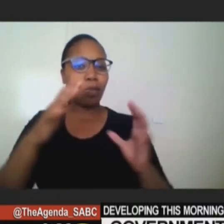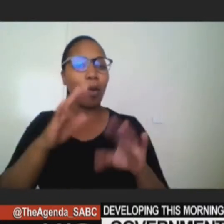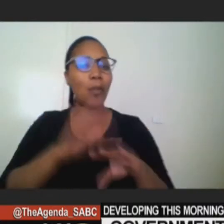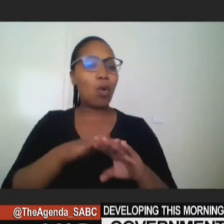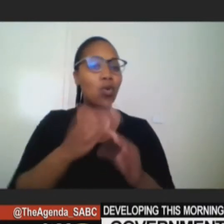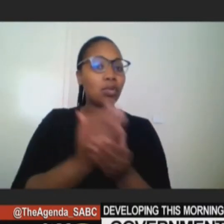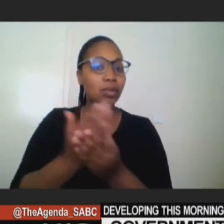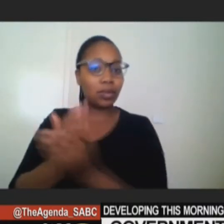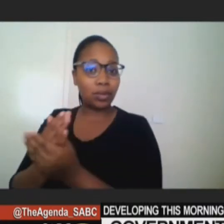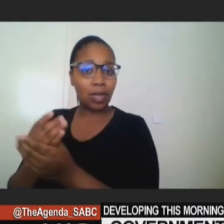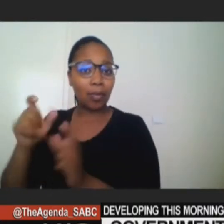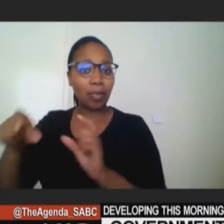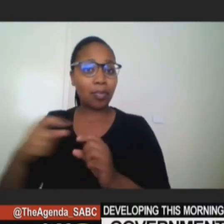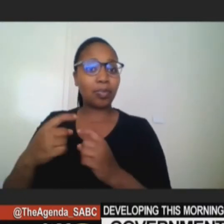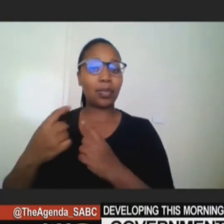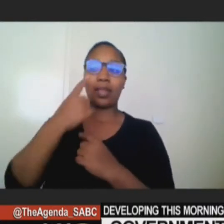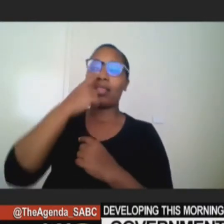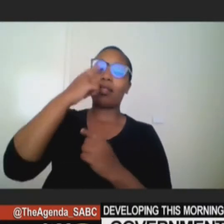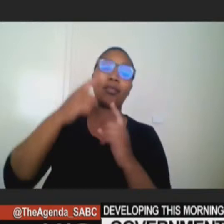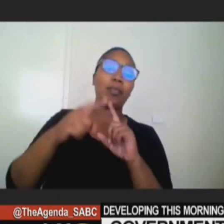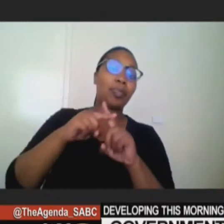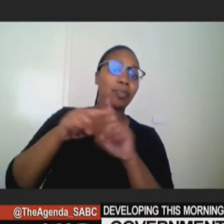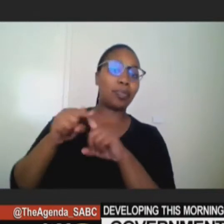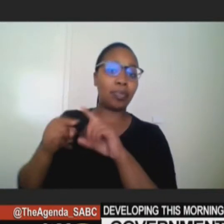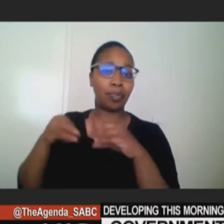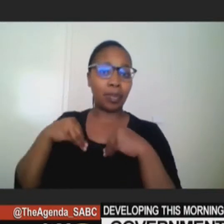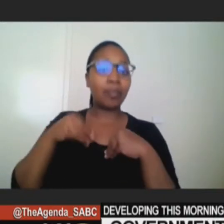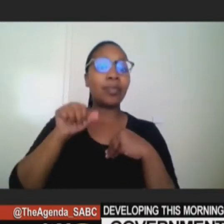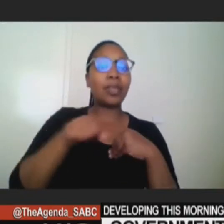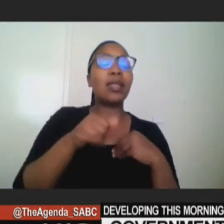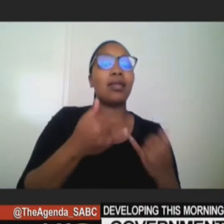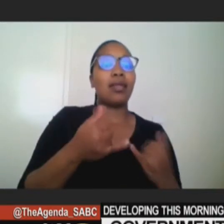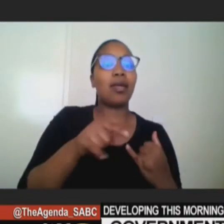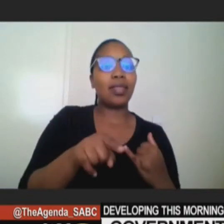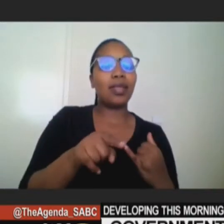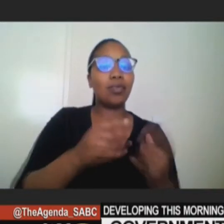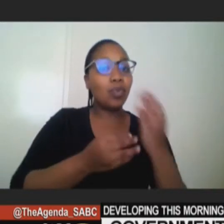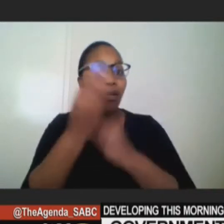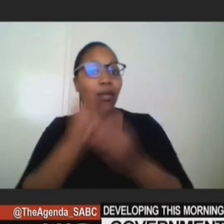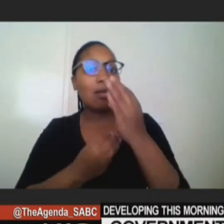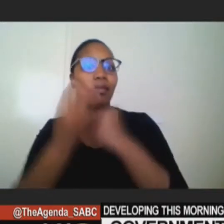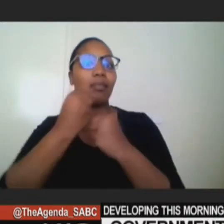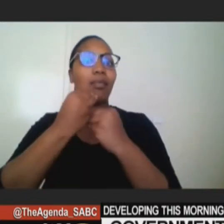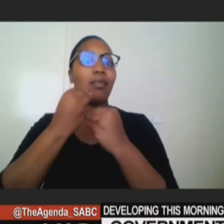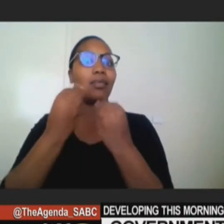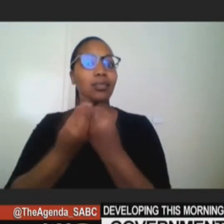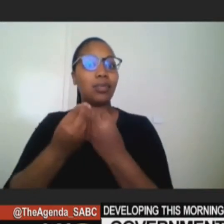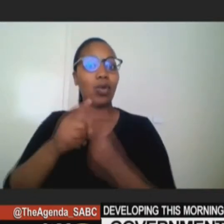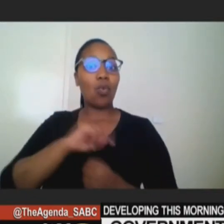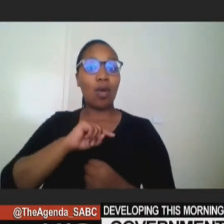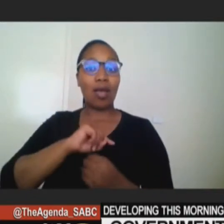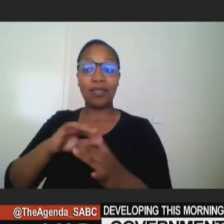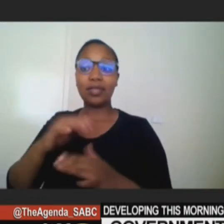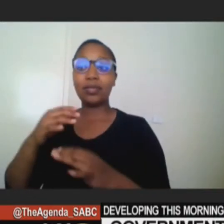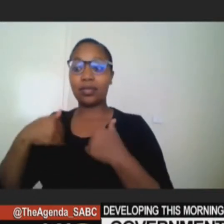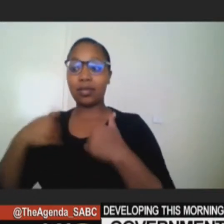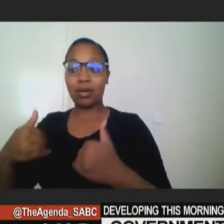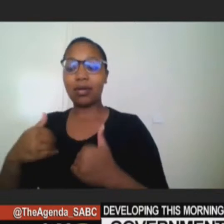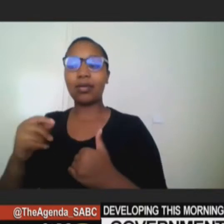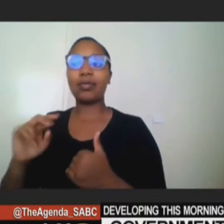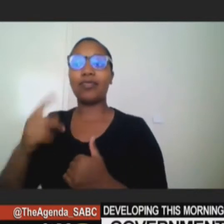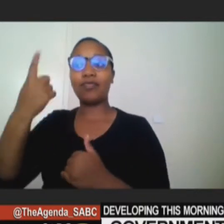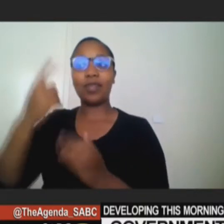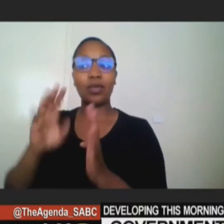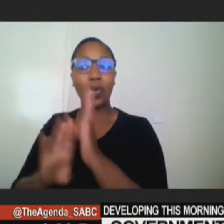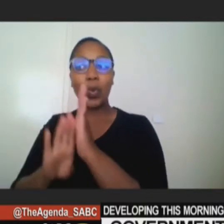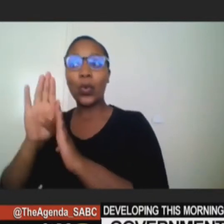resources to the fourth wave. It is from lessons learned. When we started with the third wave, we were at about 2,000 beds, and we have what